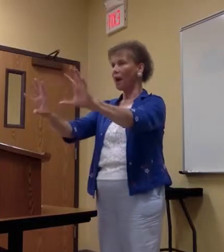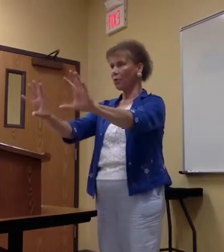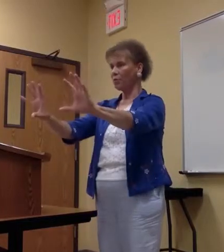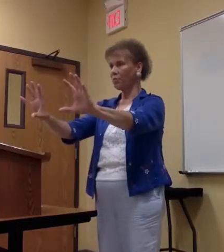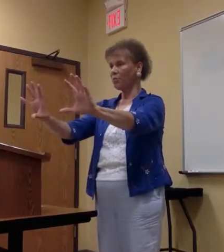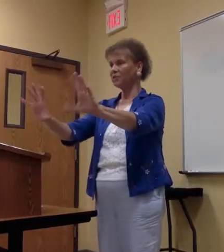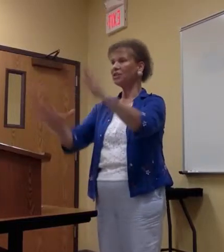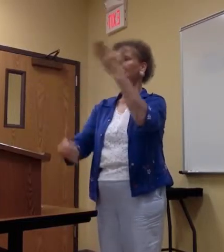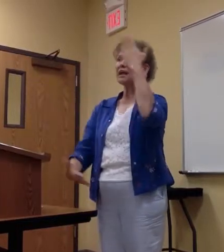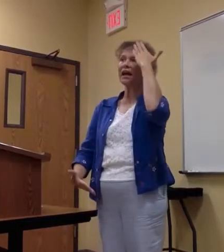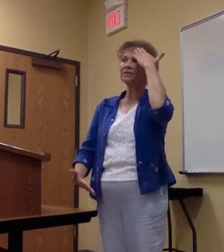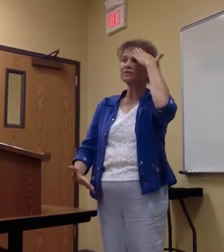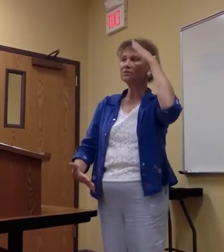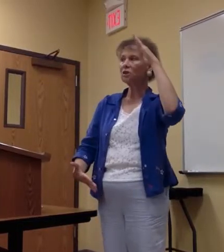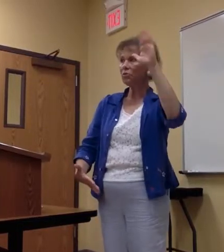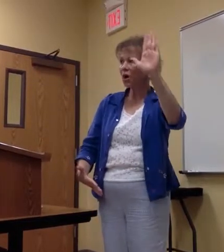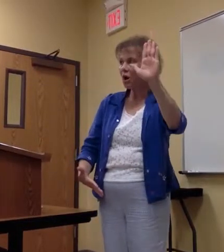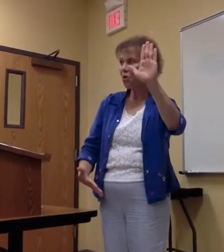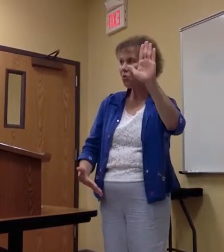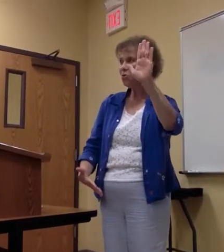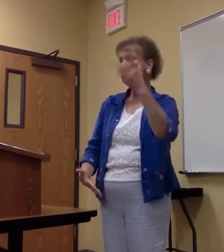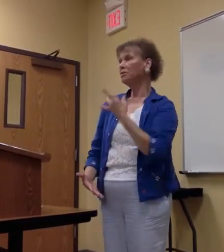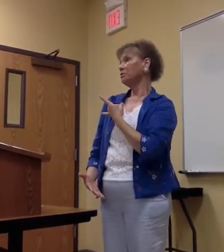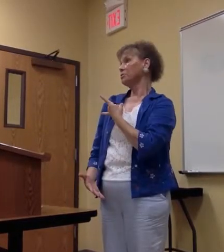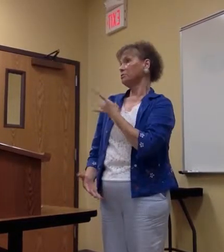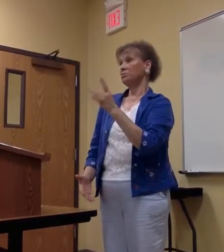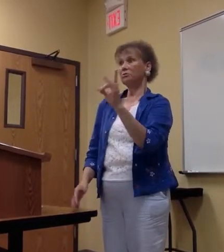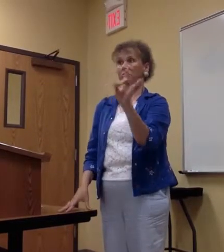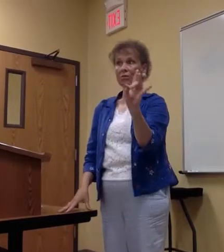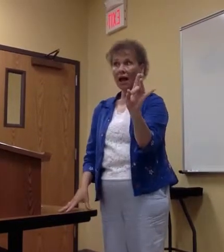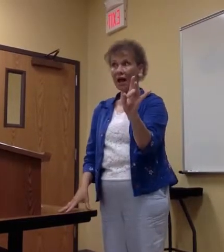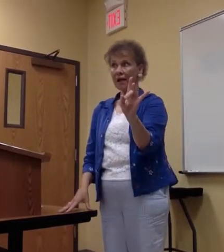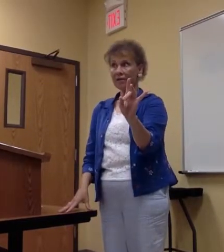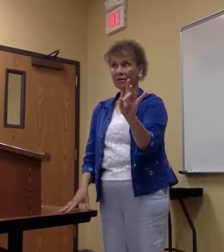don't know, don't like, don't want.